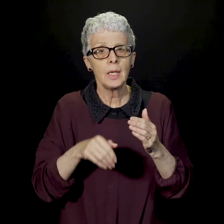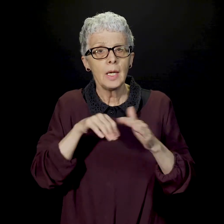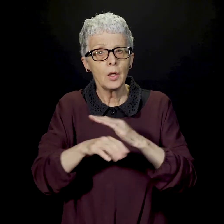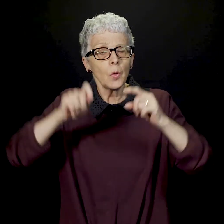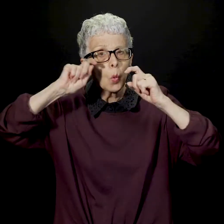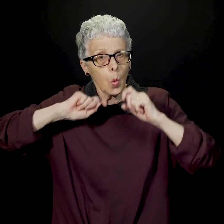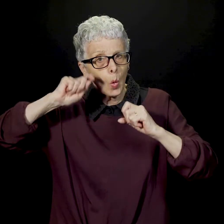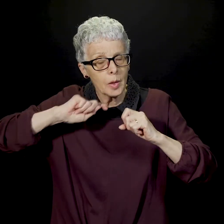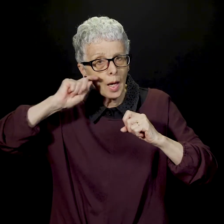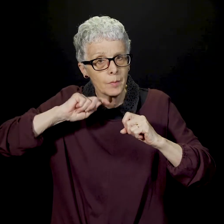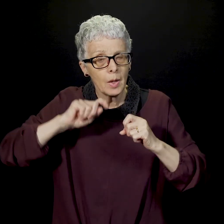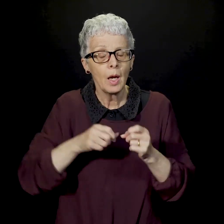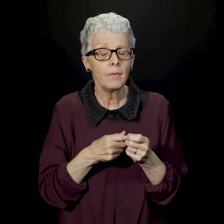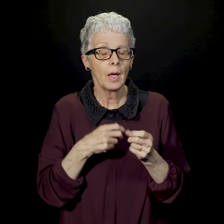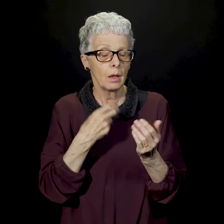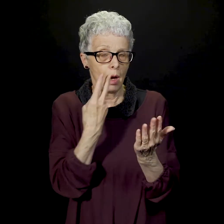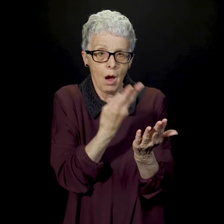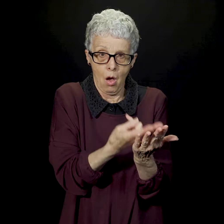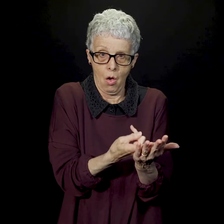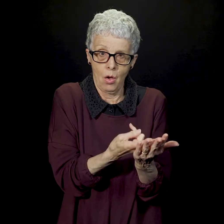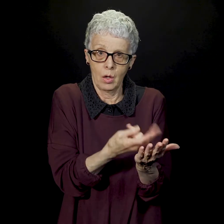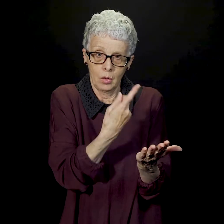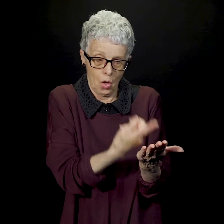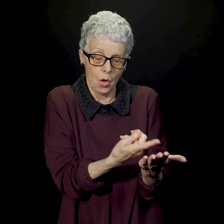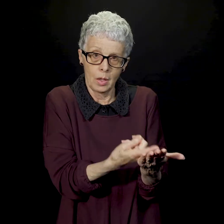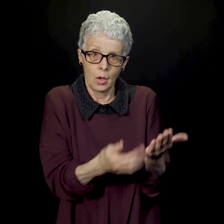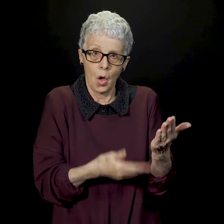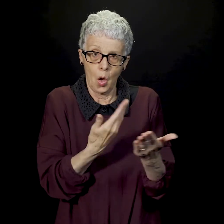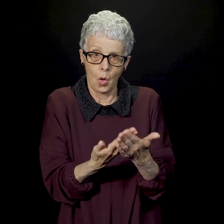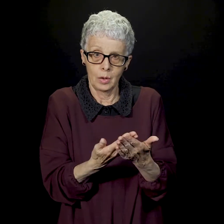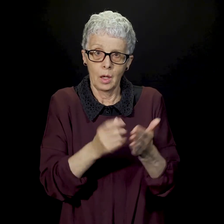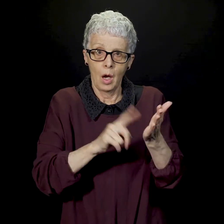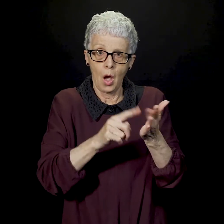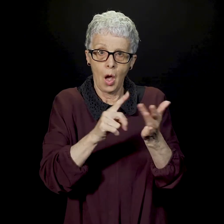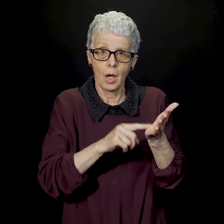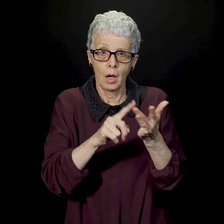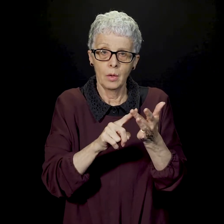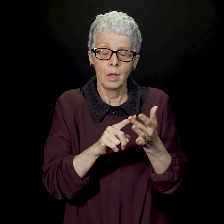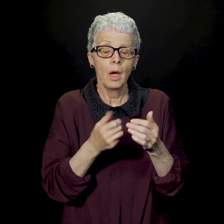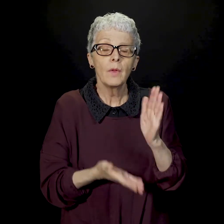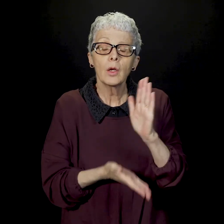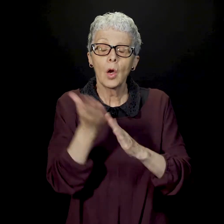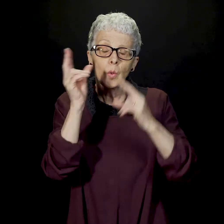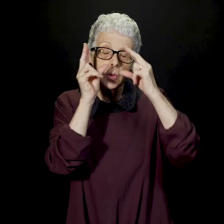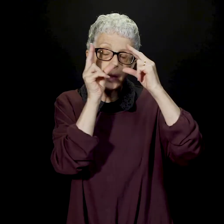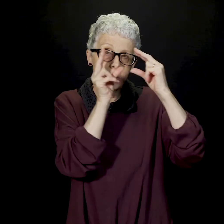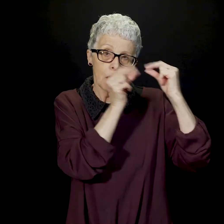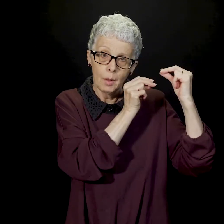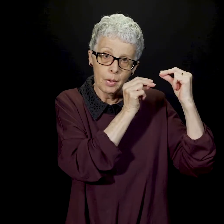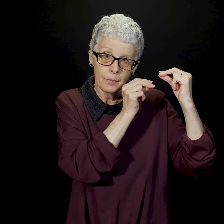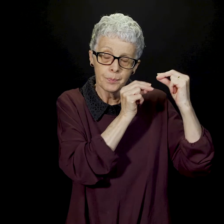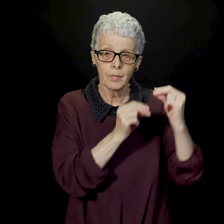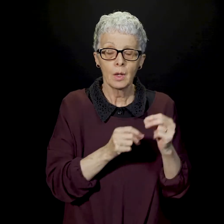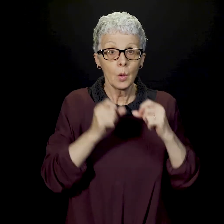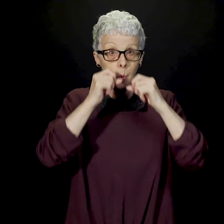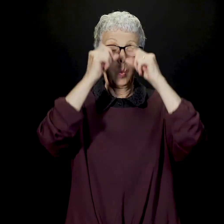but couldn't find their family member anywhere. And so after a long afternoon of getting roasted by the sun, the evening came and